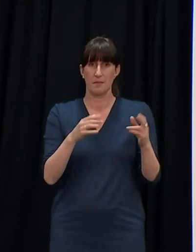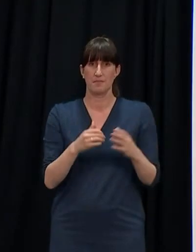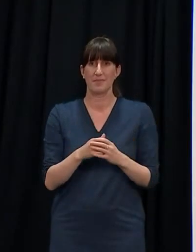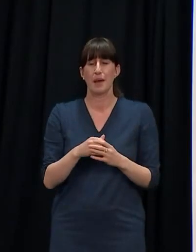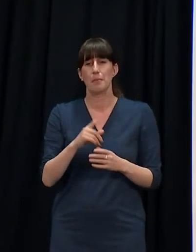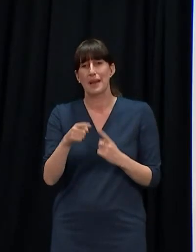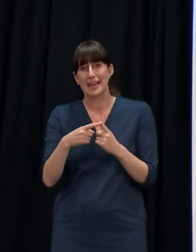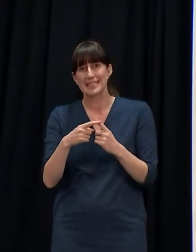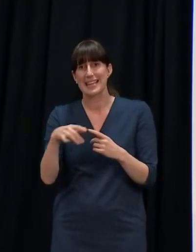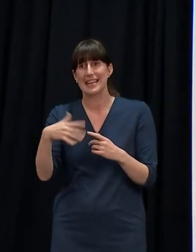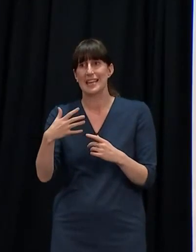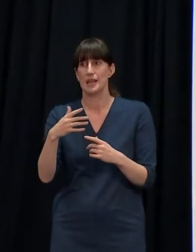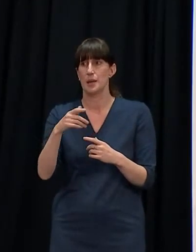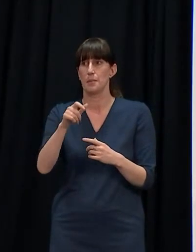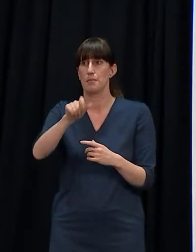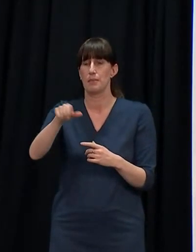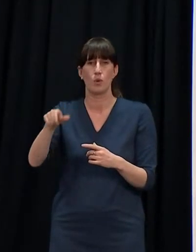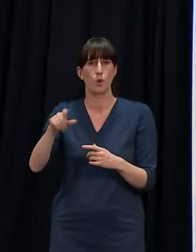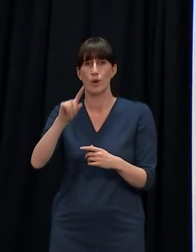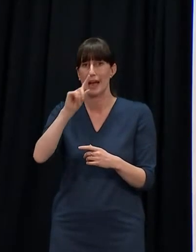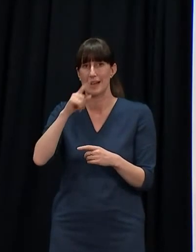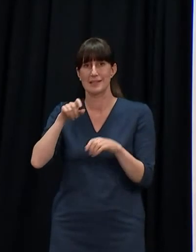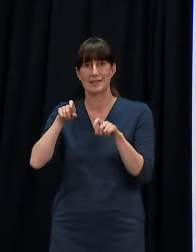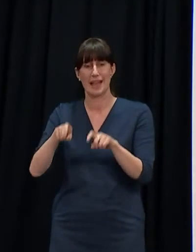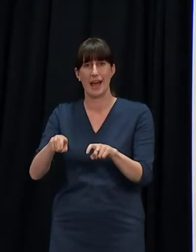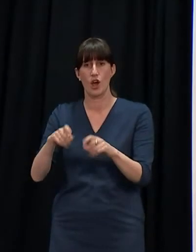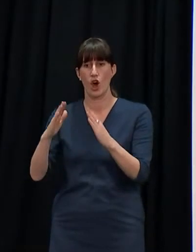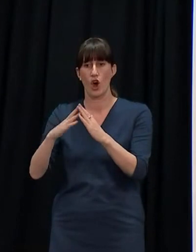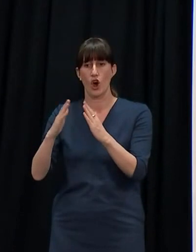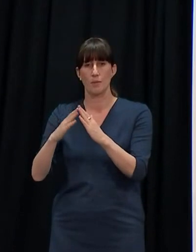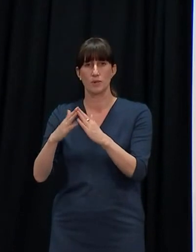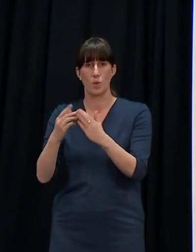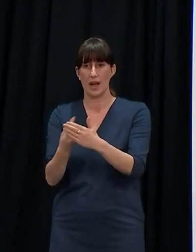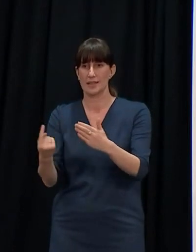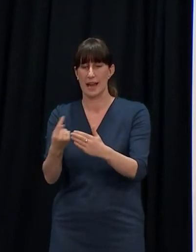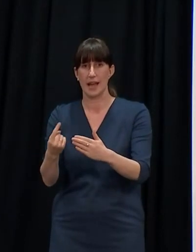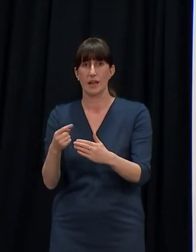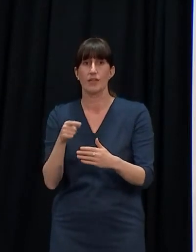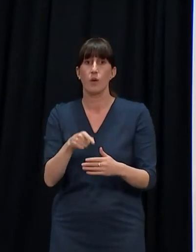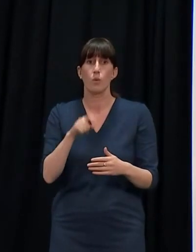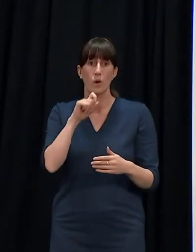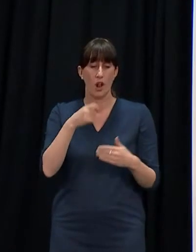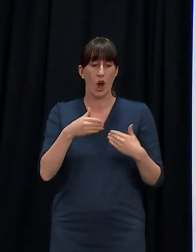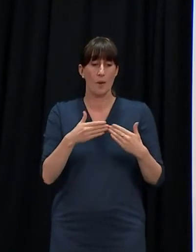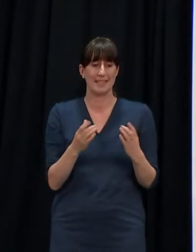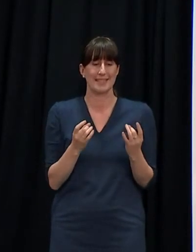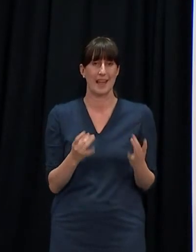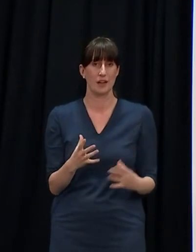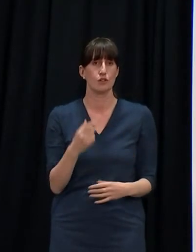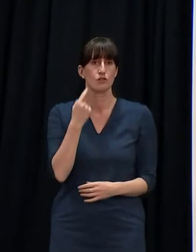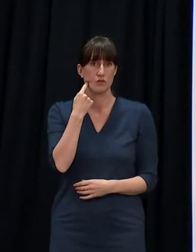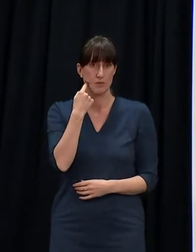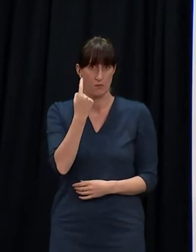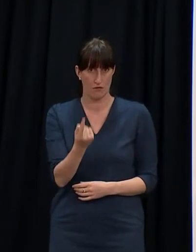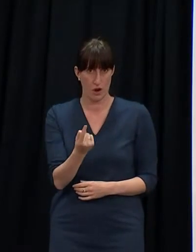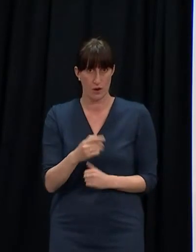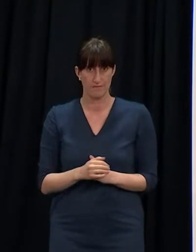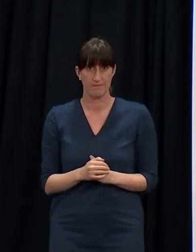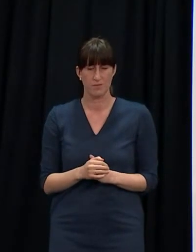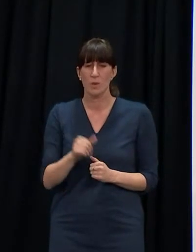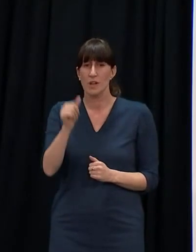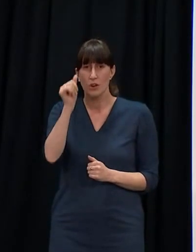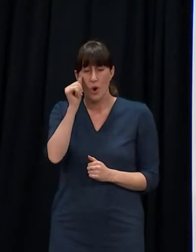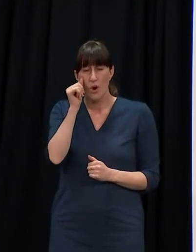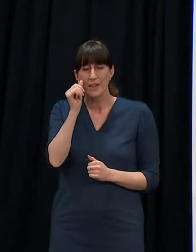can't safely isolate from home are expected to arrive at the Crown Plaza tomorrow. The risk will never be zero, but we